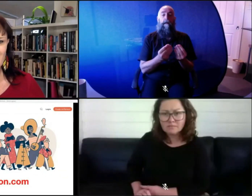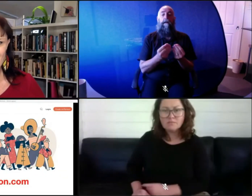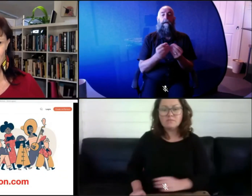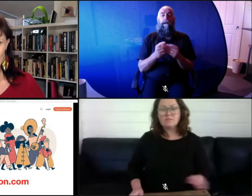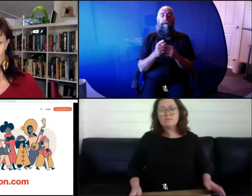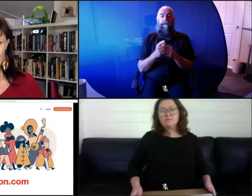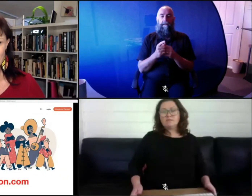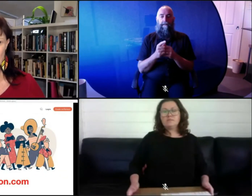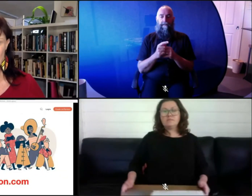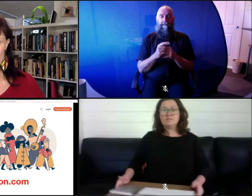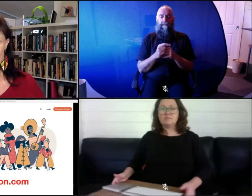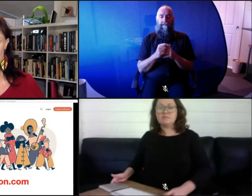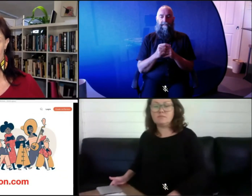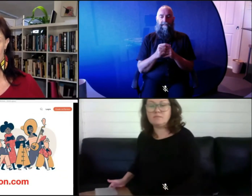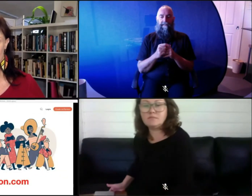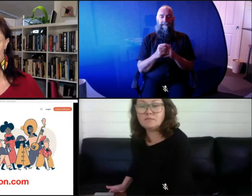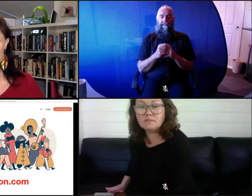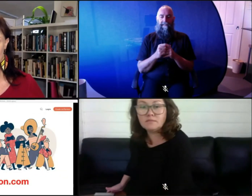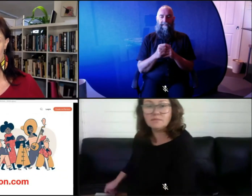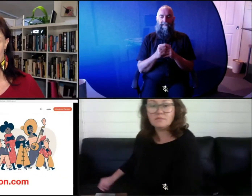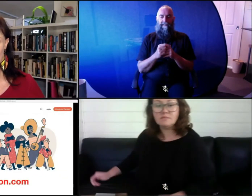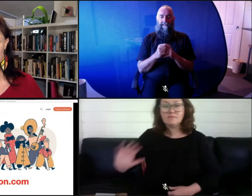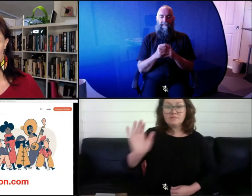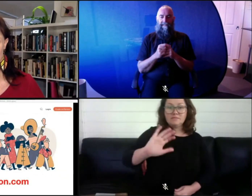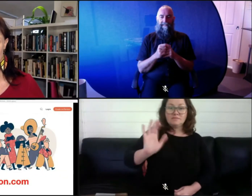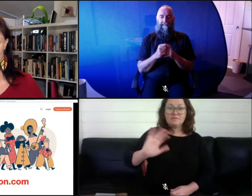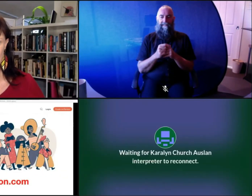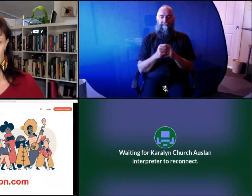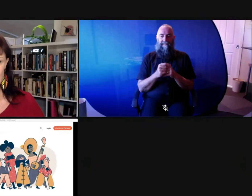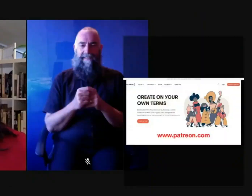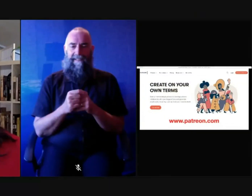Ah, she is.